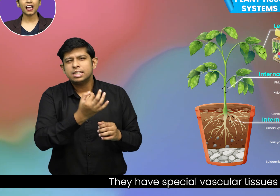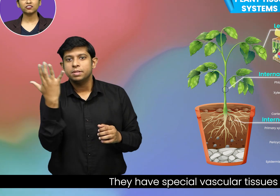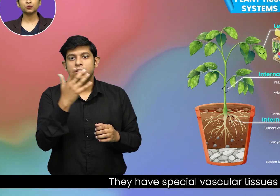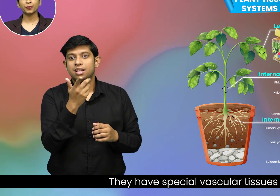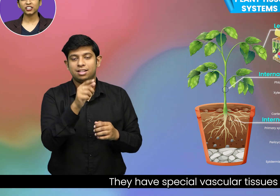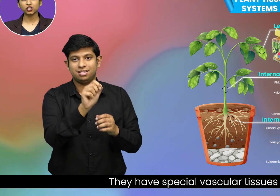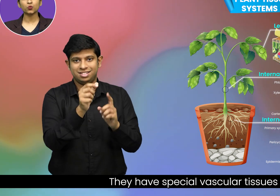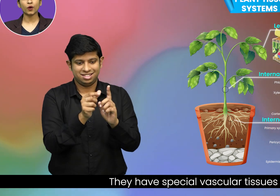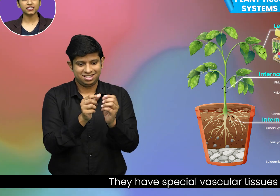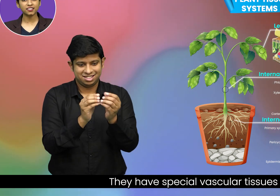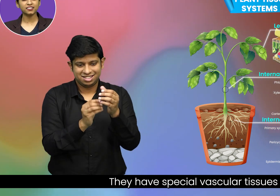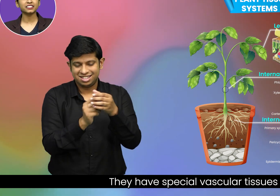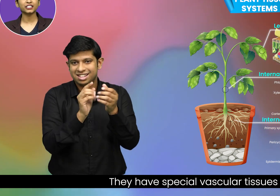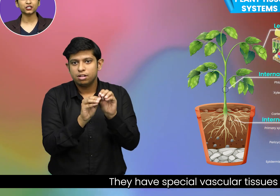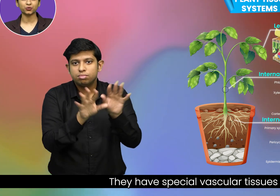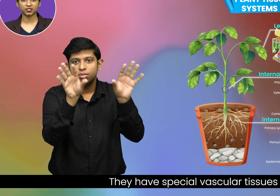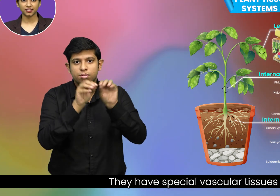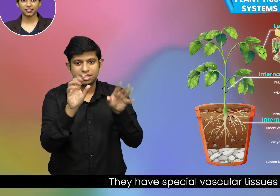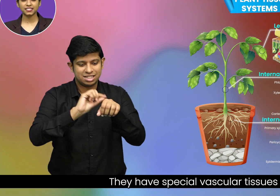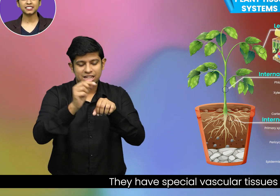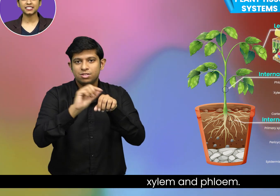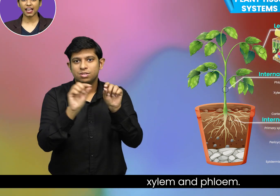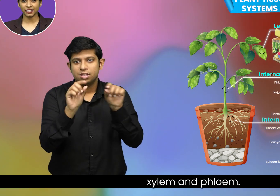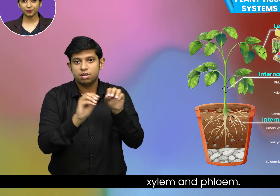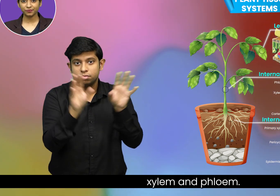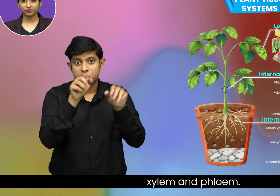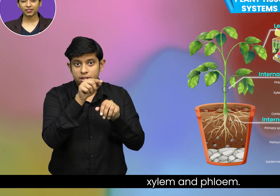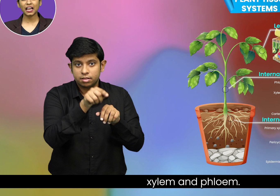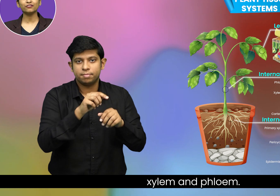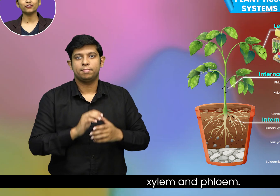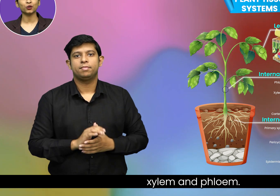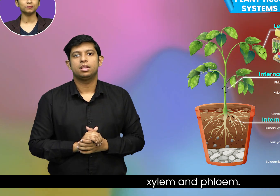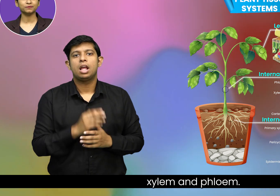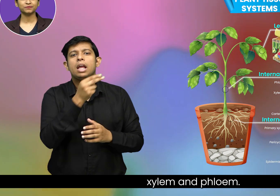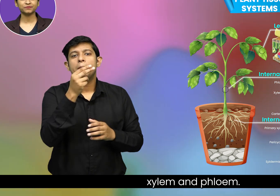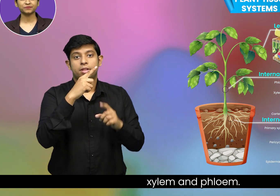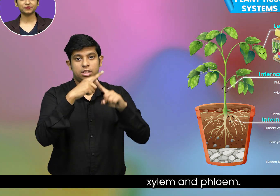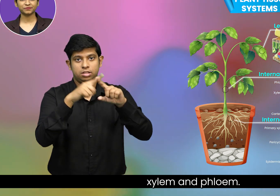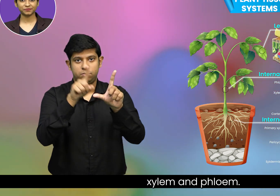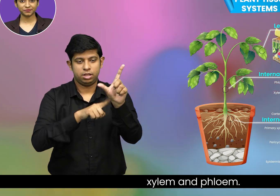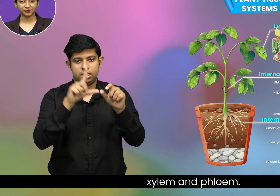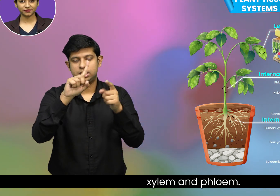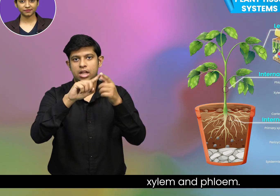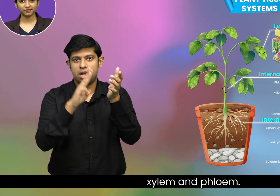They have special vascular tissues, xylem and phloem.